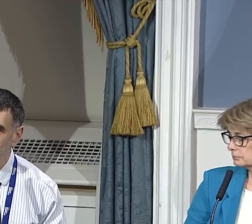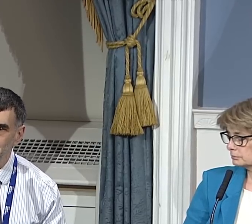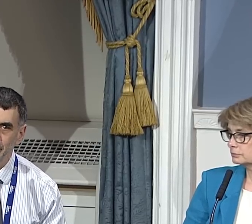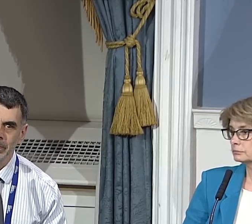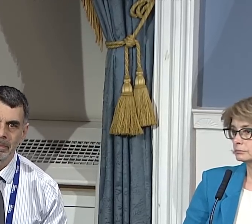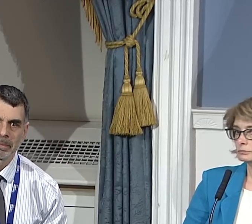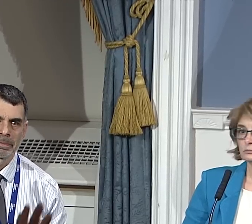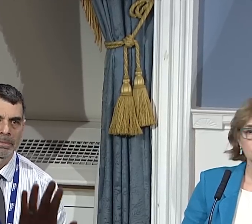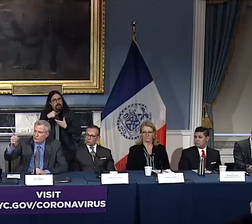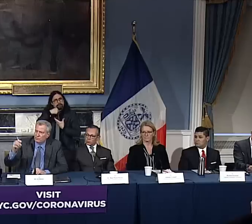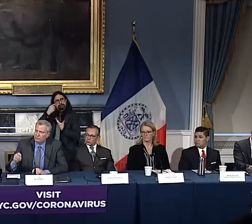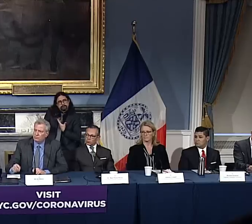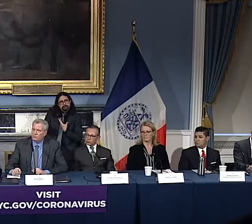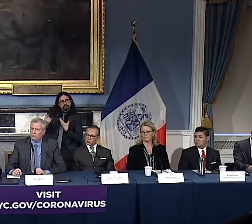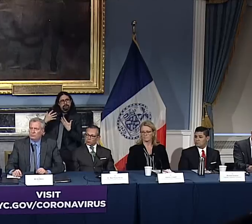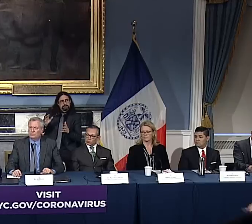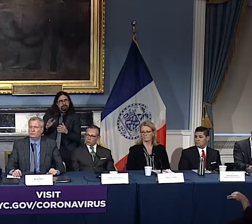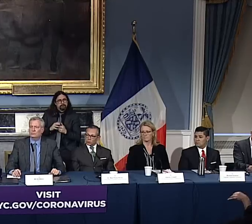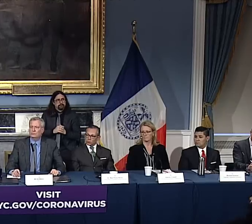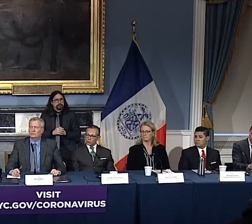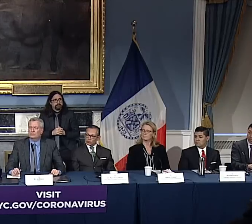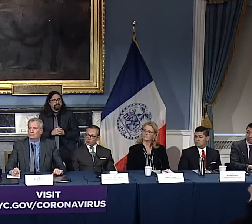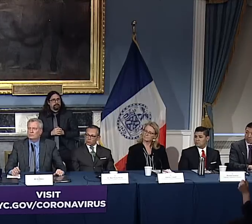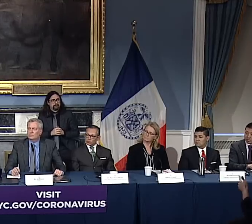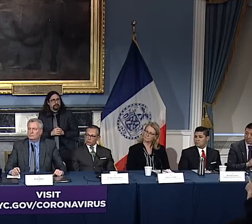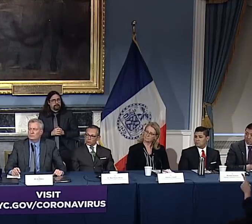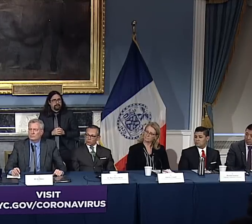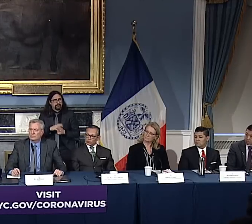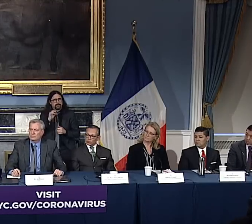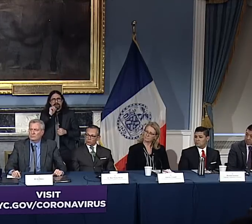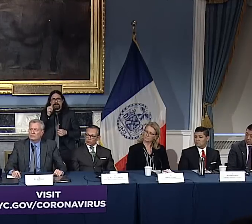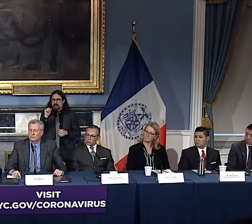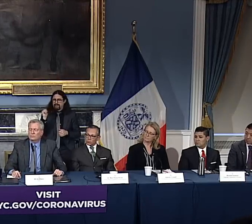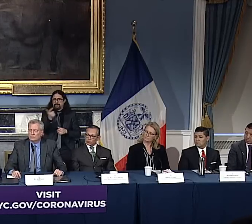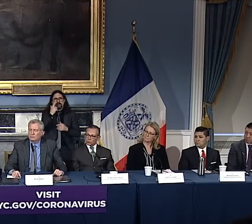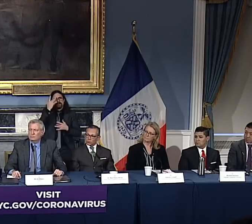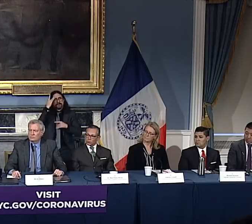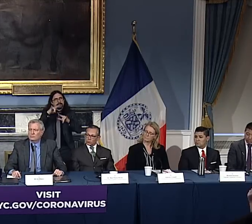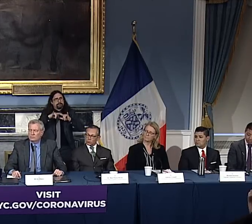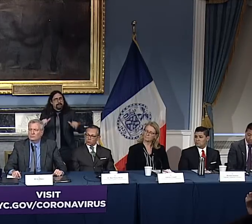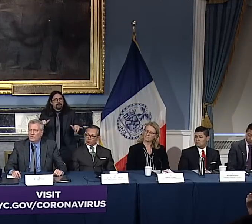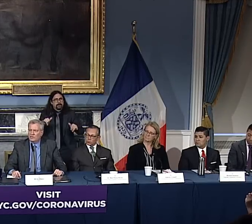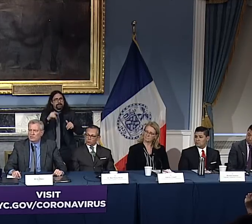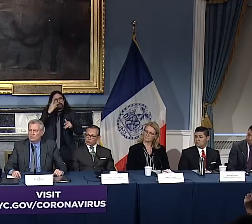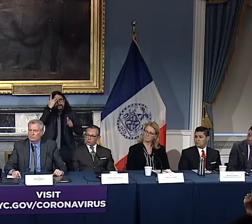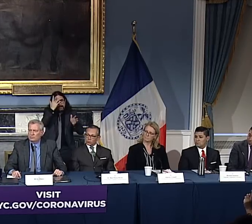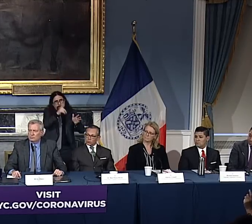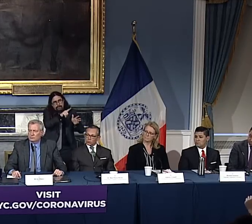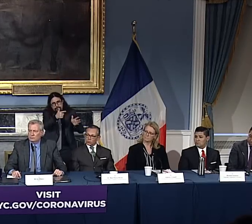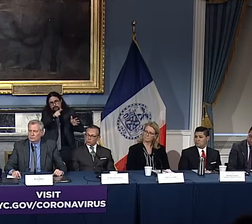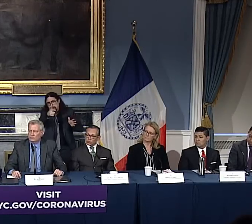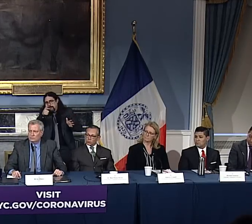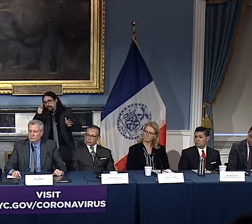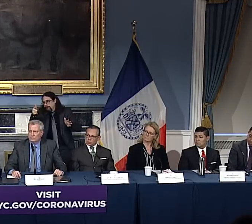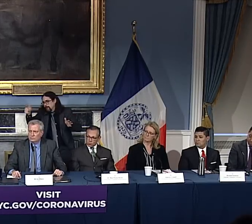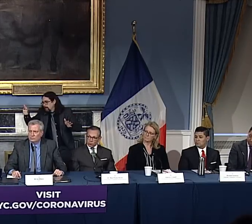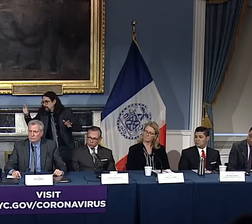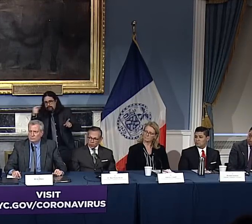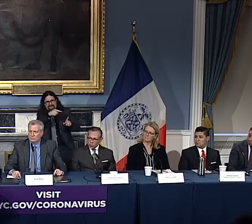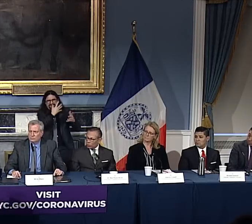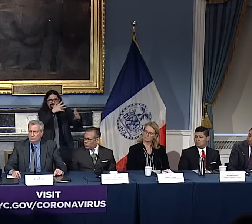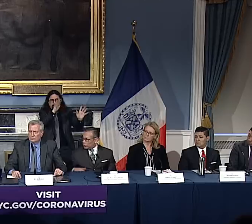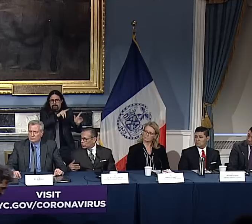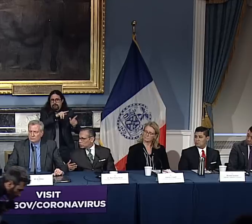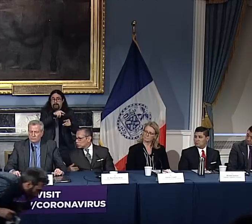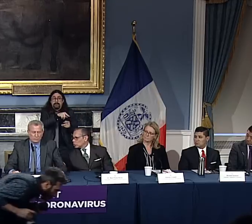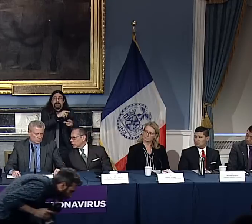time. Rich. So, Mr. Mayor, there's 95 cases now in the city, right? Yes. Of those, do we know how many are in hospital? How